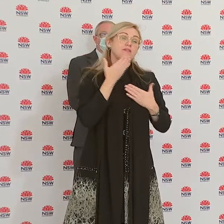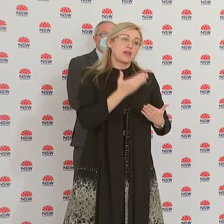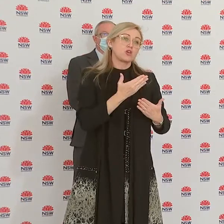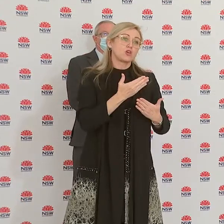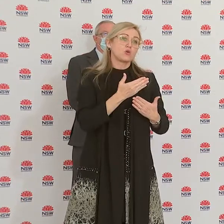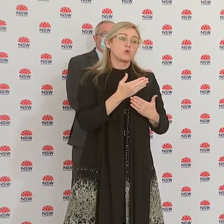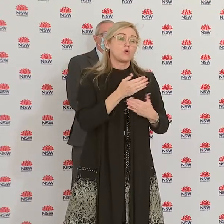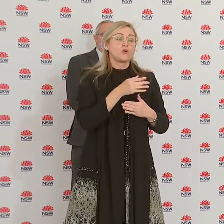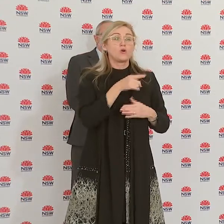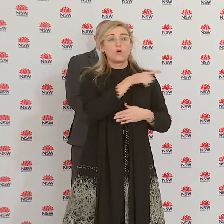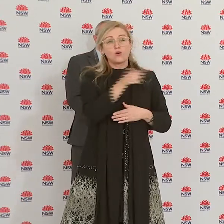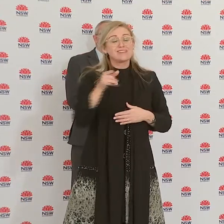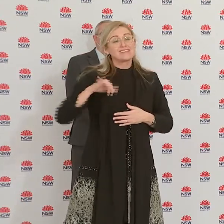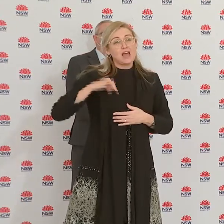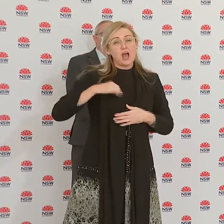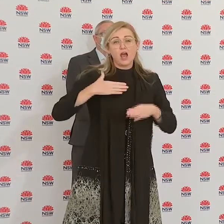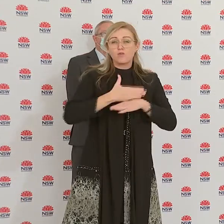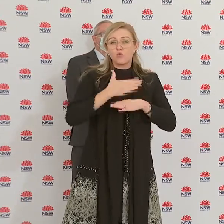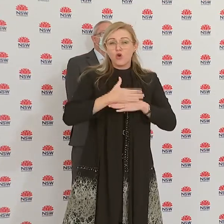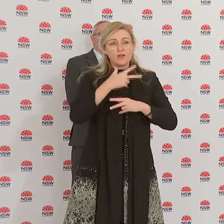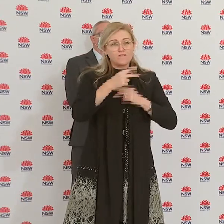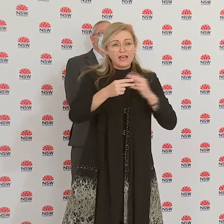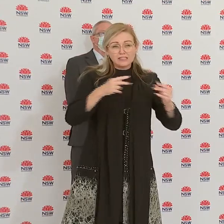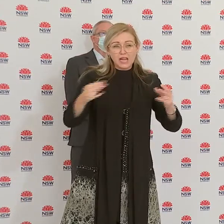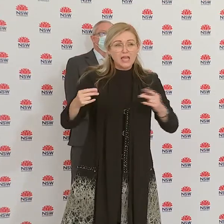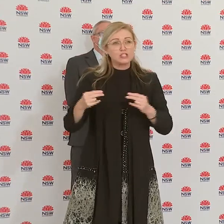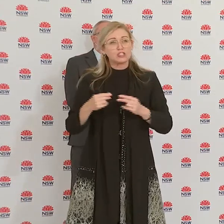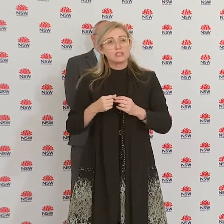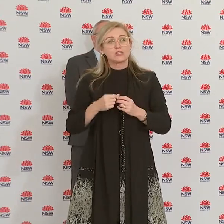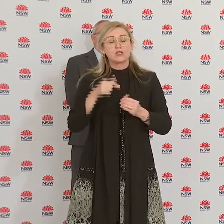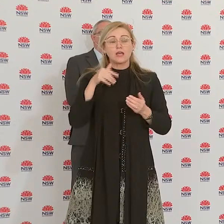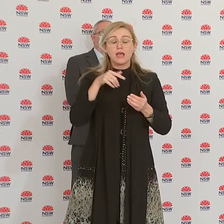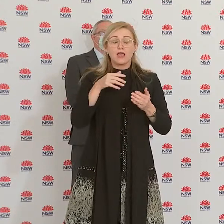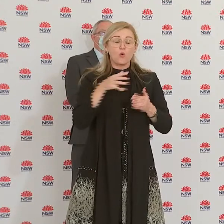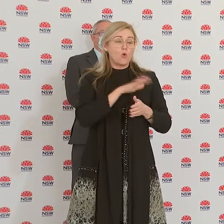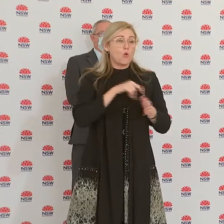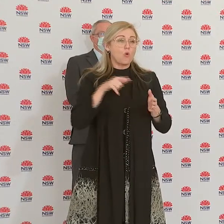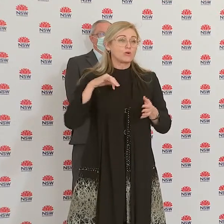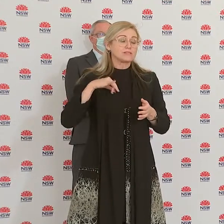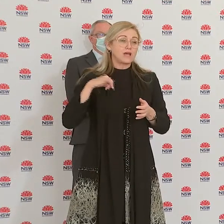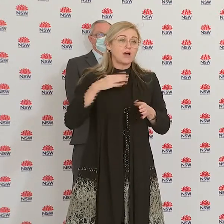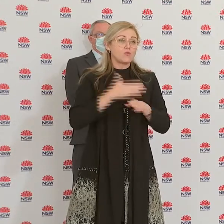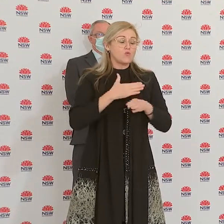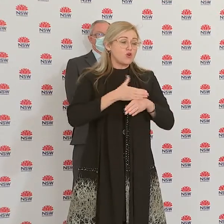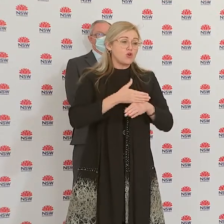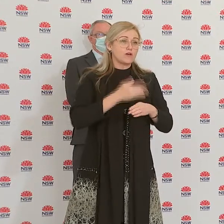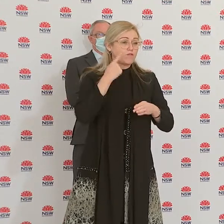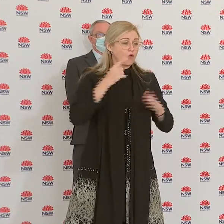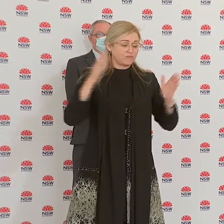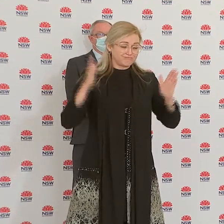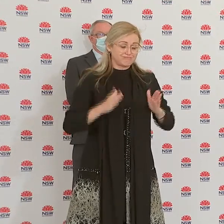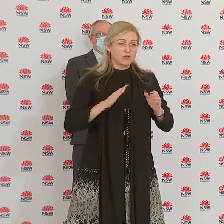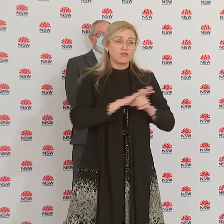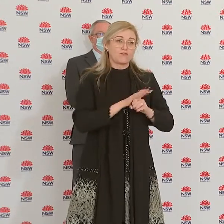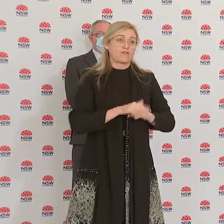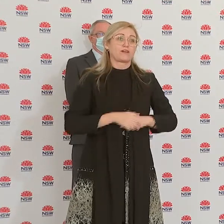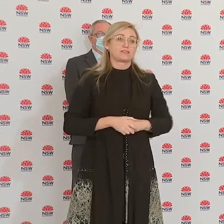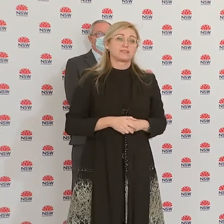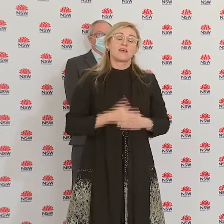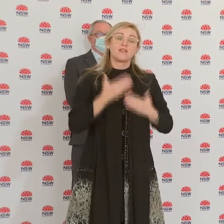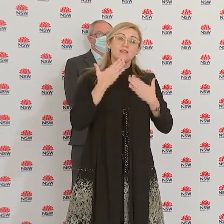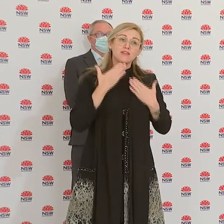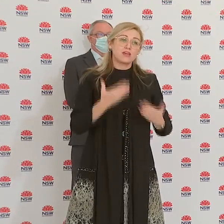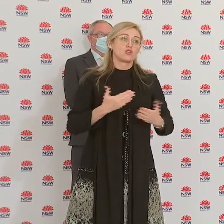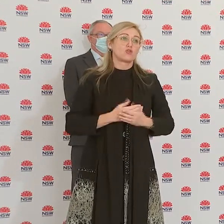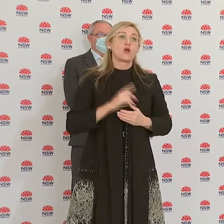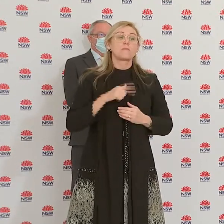so hard to drive these numbers down. We can do it, but it's going to take us working all